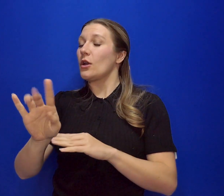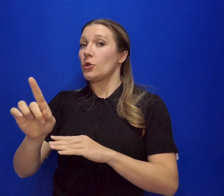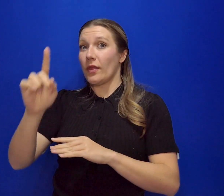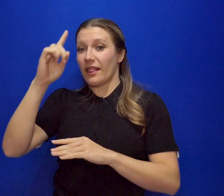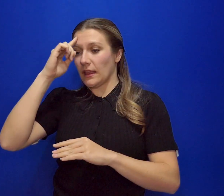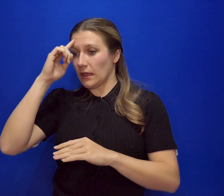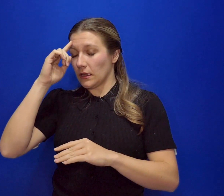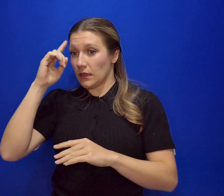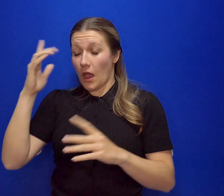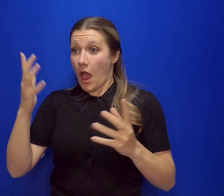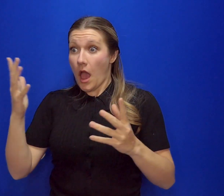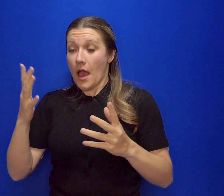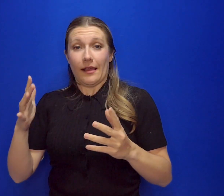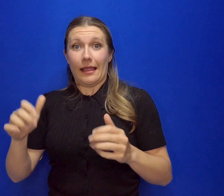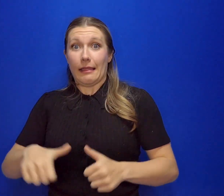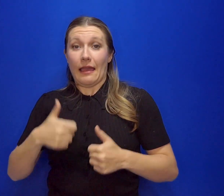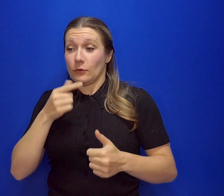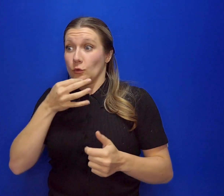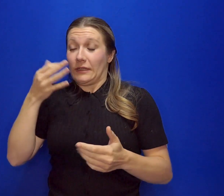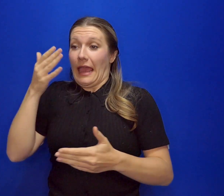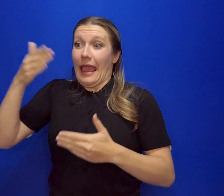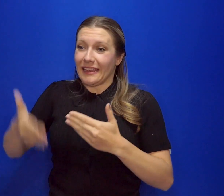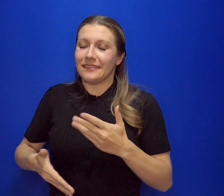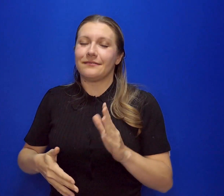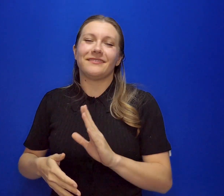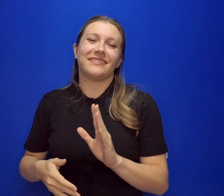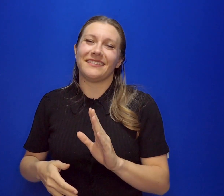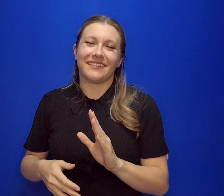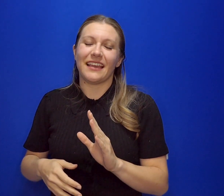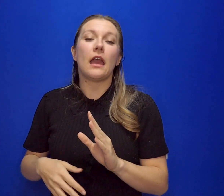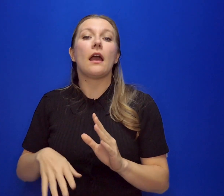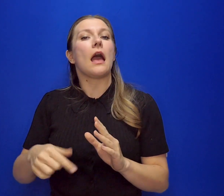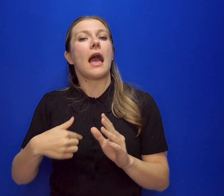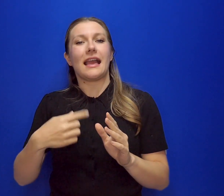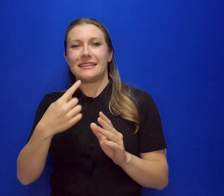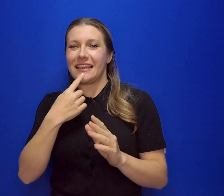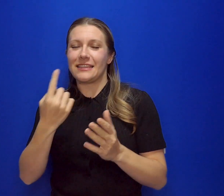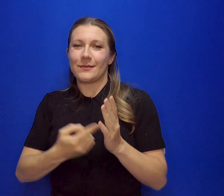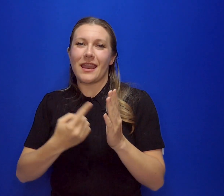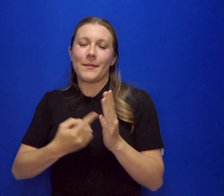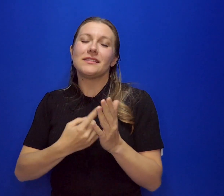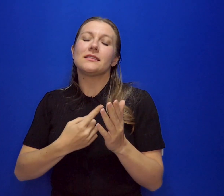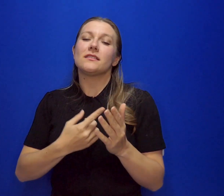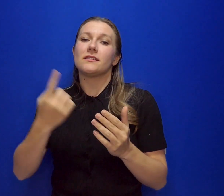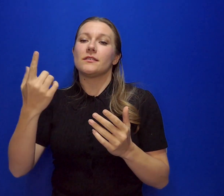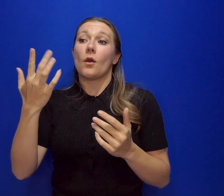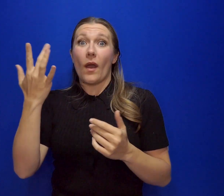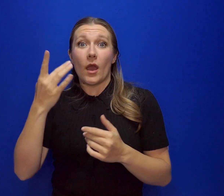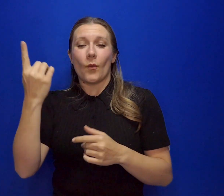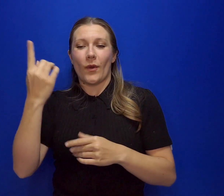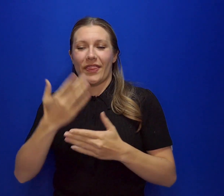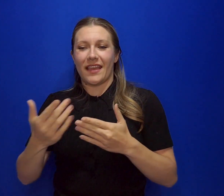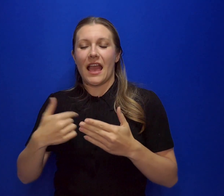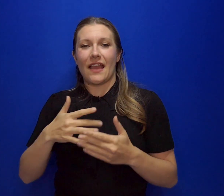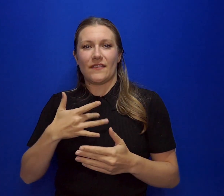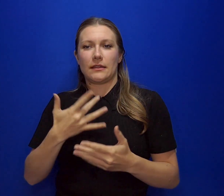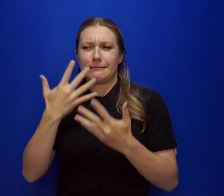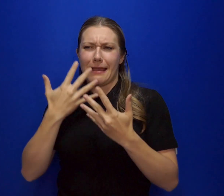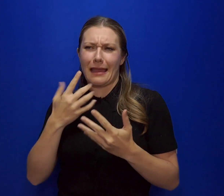you're thinking like, life is just about to end, it's when I say this sometimes because it's the one thing that I feel sad for people, but